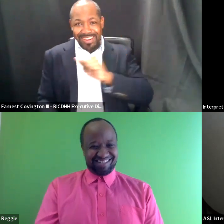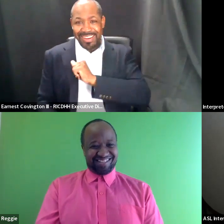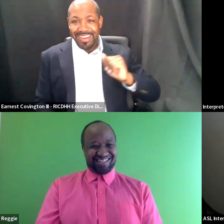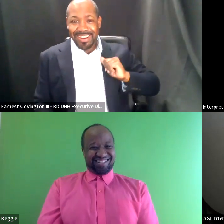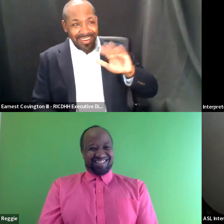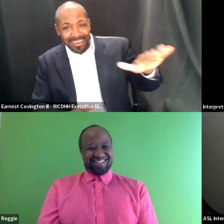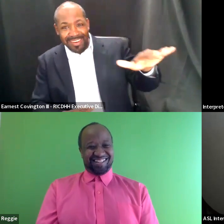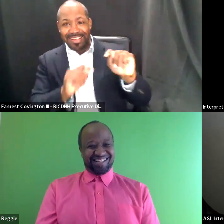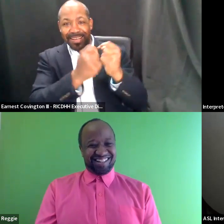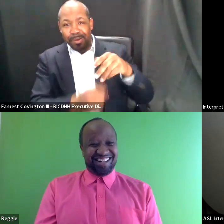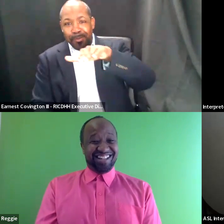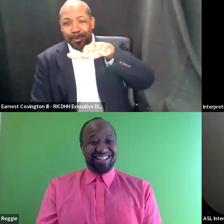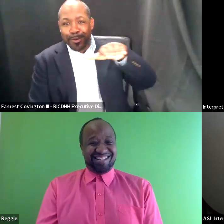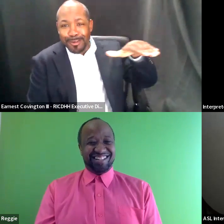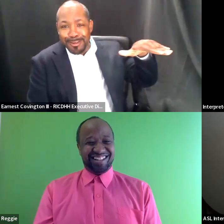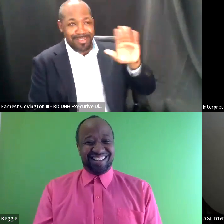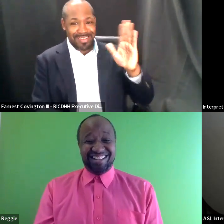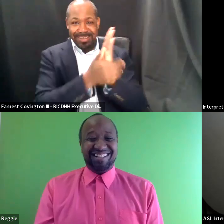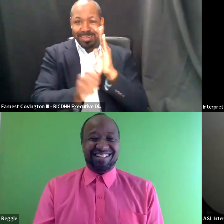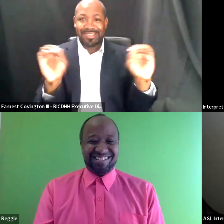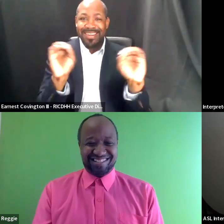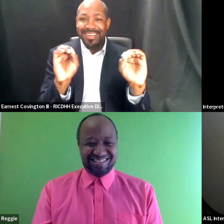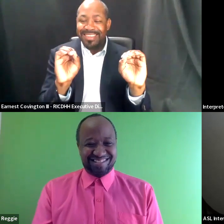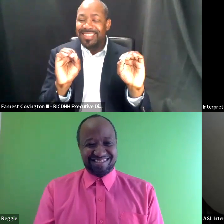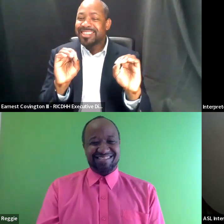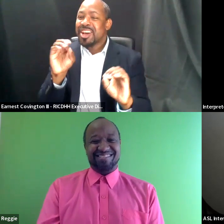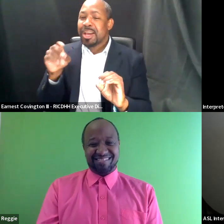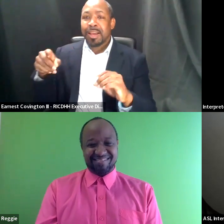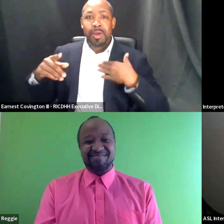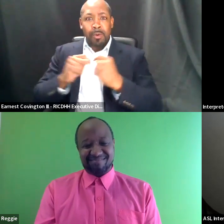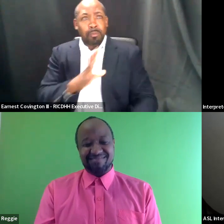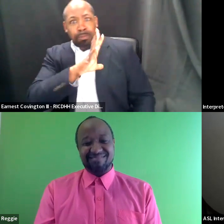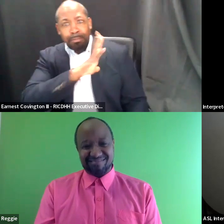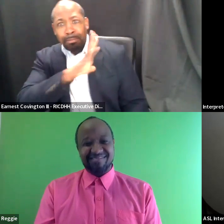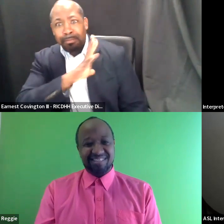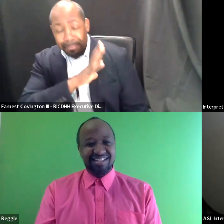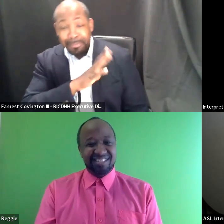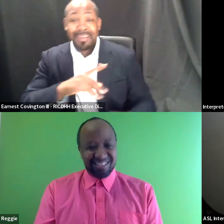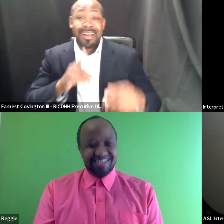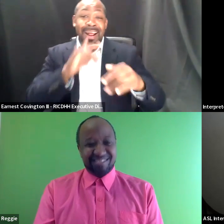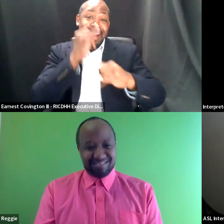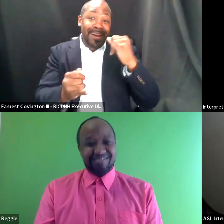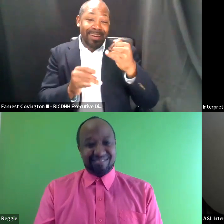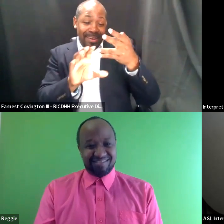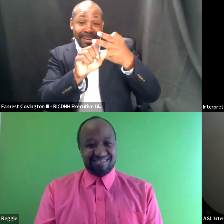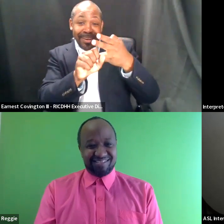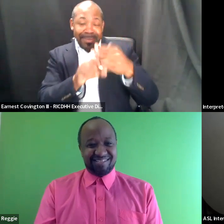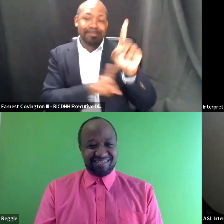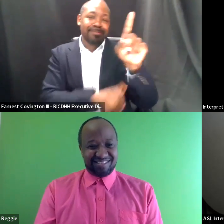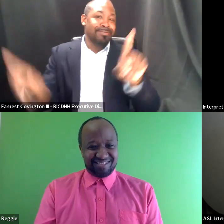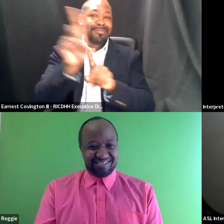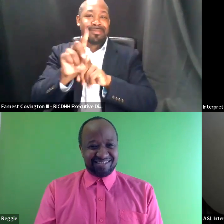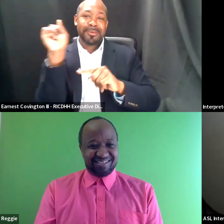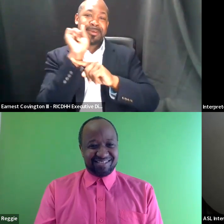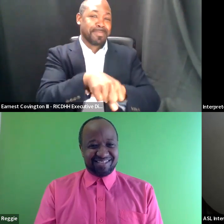they started to take the lead, and I had to get my team on board. I said, hey, come on, we have better skills than this other team. Let's